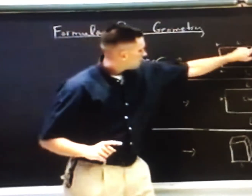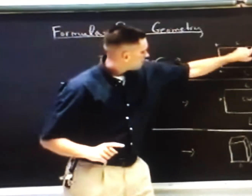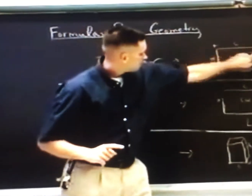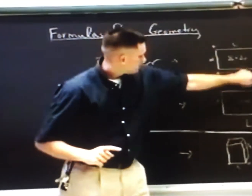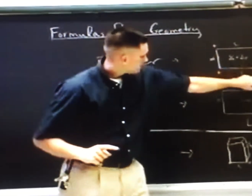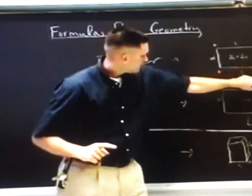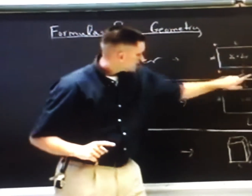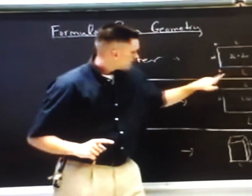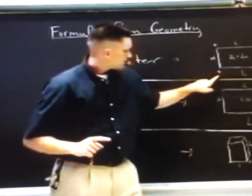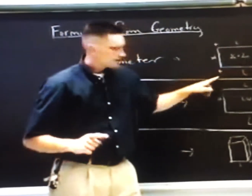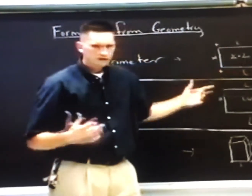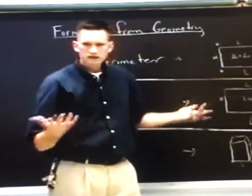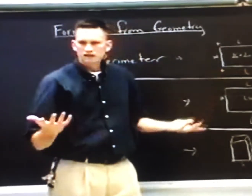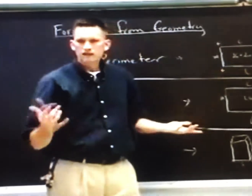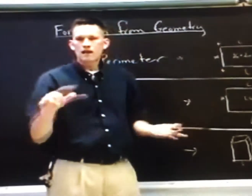And you add each of the sides together.